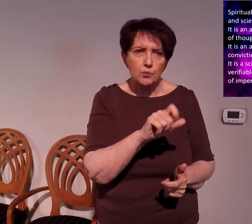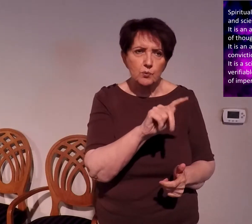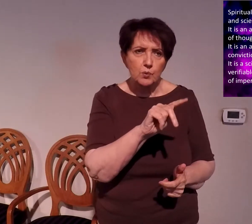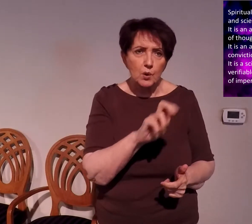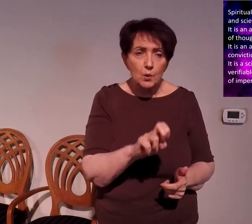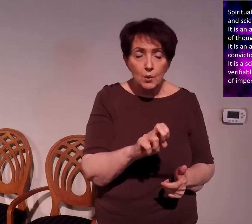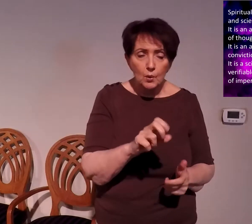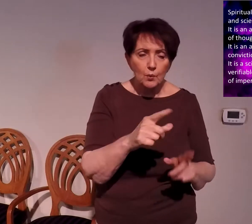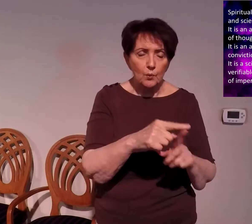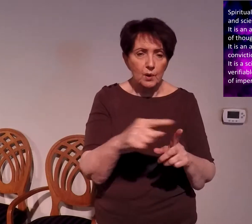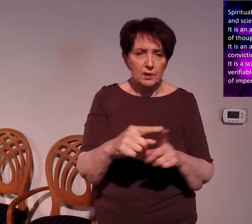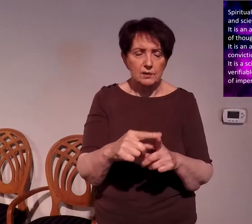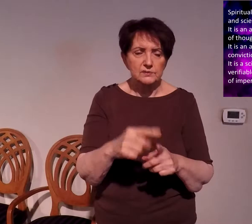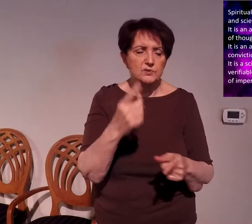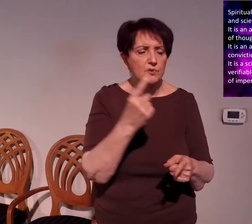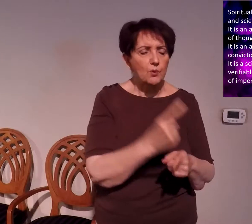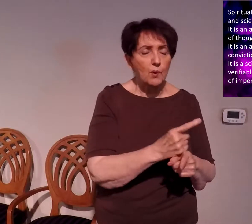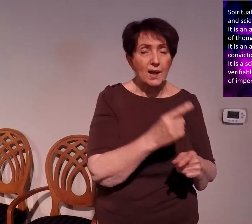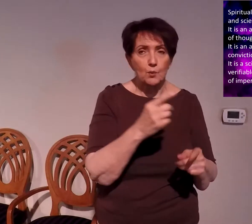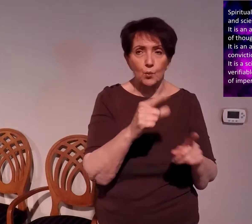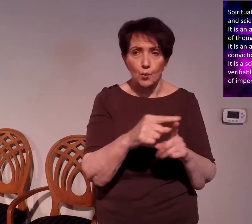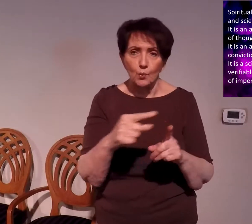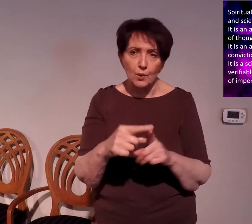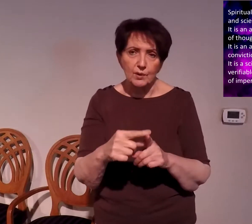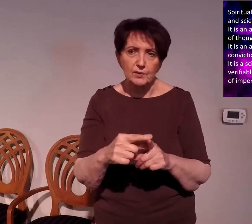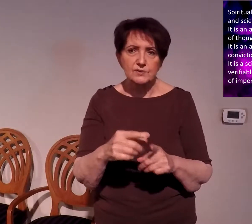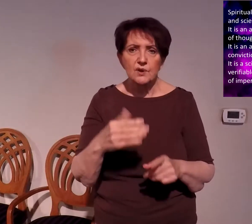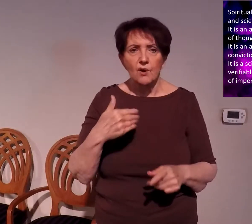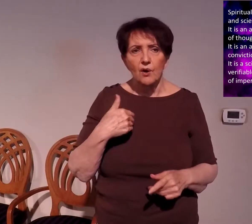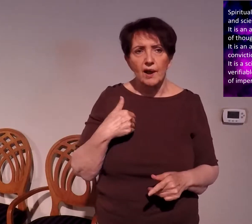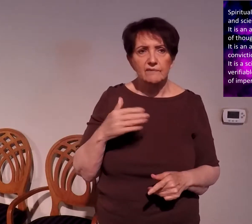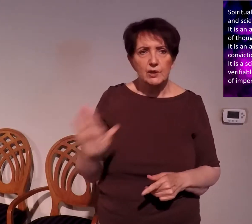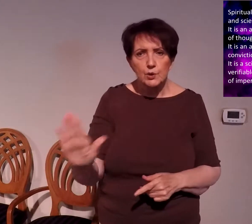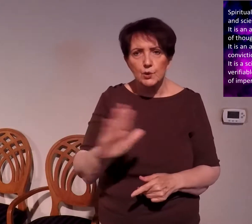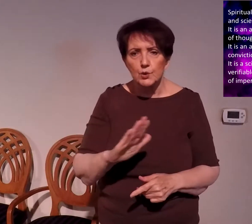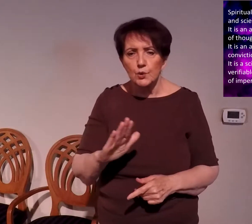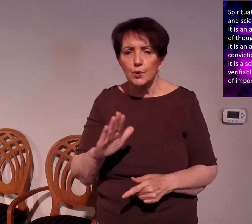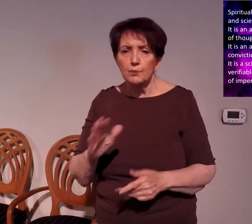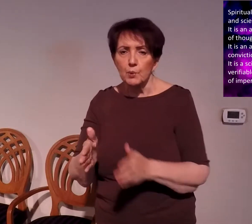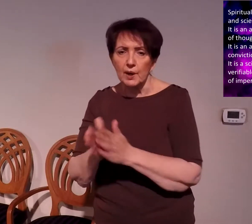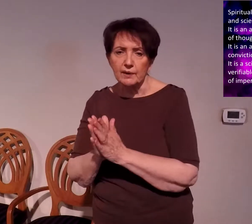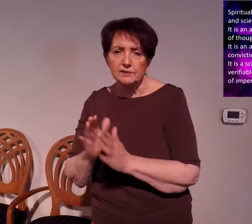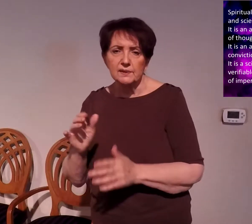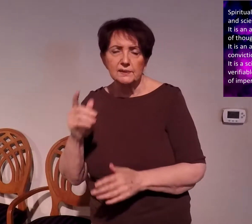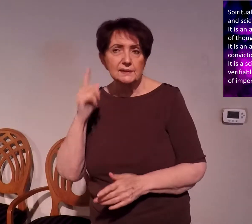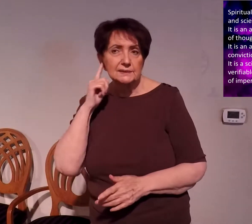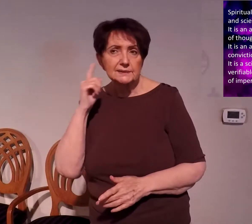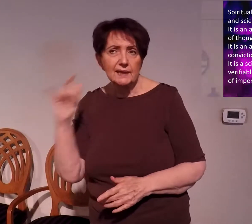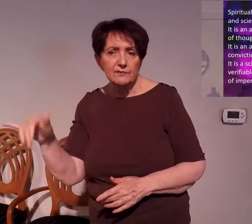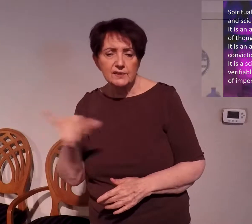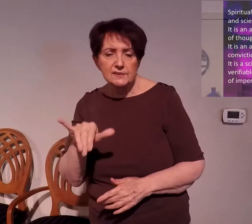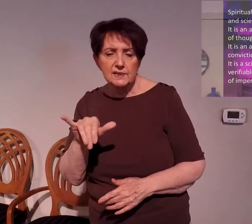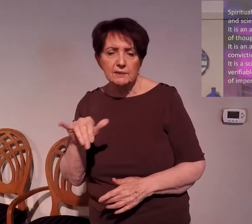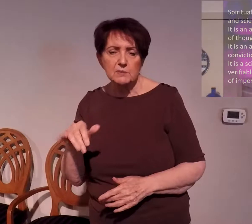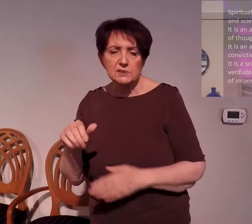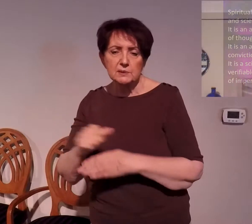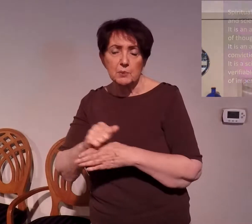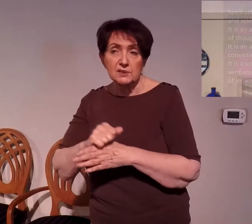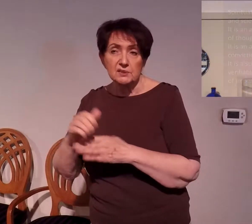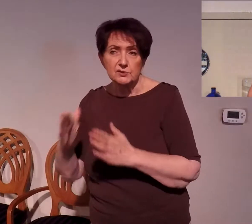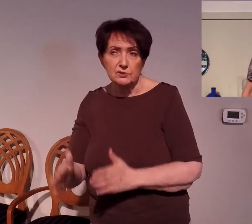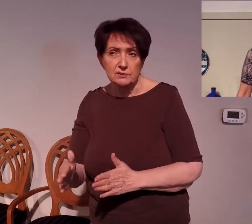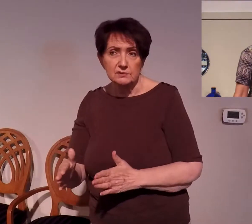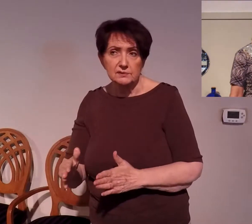the right words. It's not just having your spiritual mind treatment sound like the practitioner you had do a spiritual mind treatment for you last